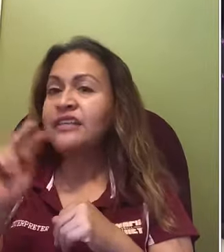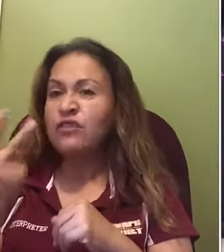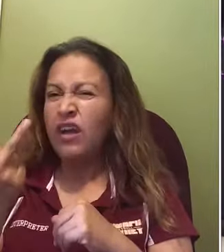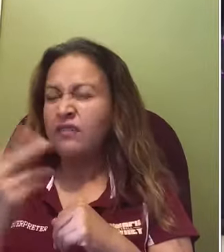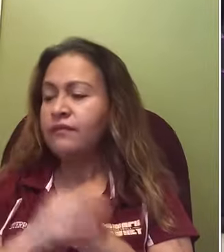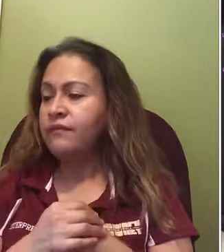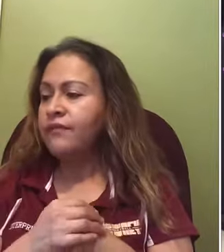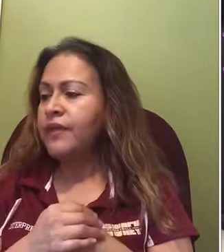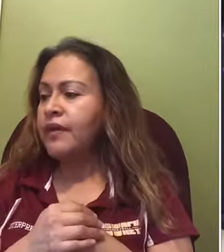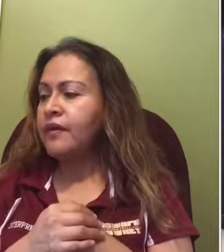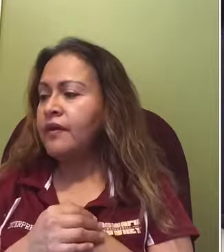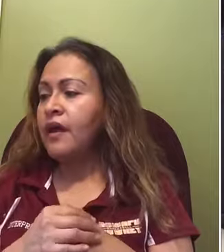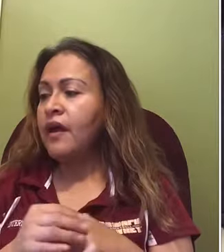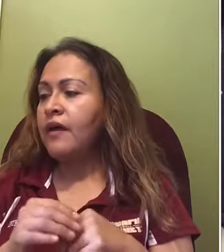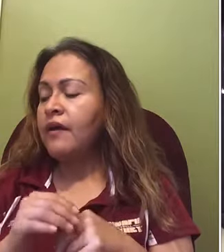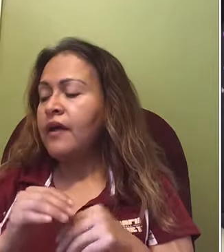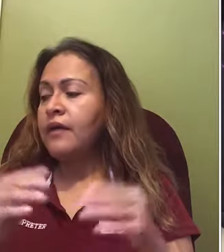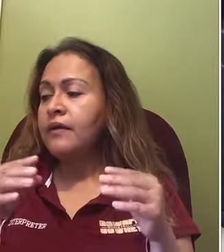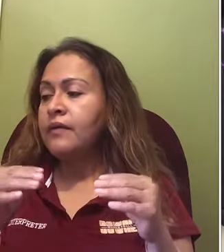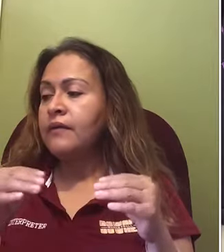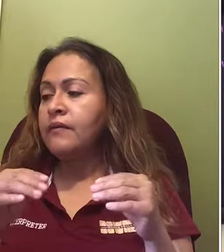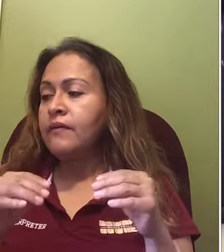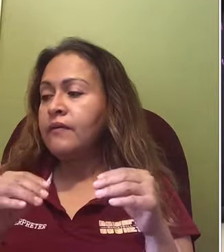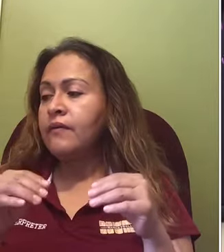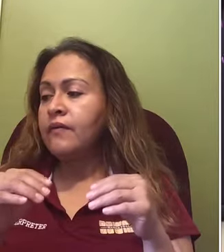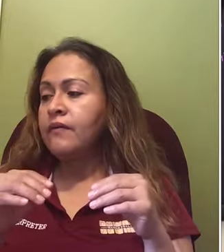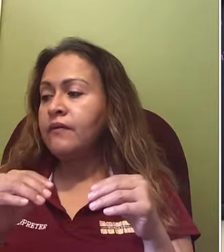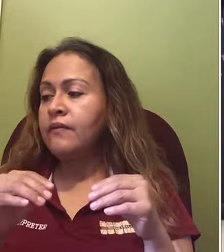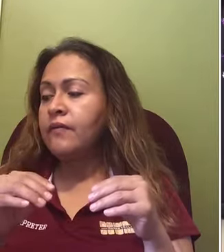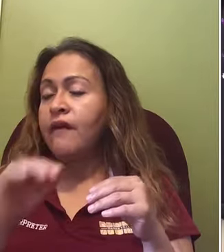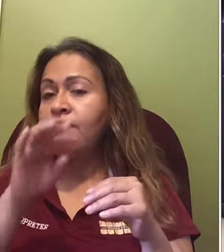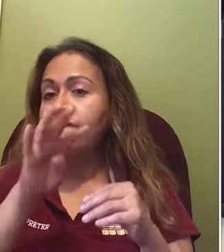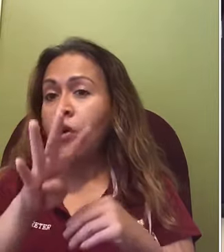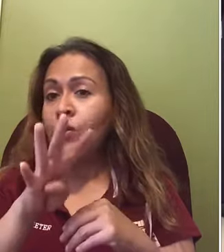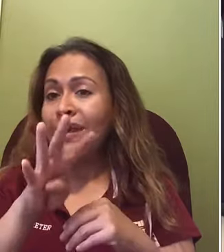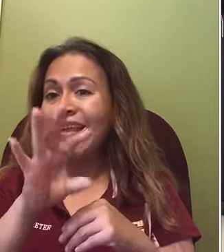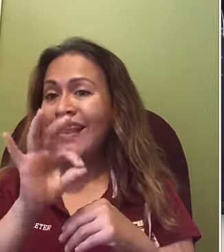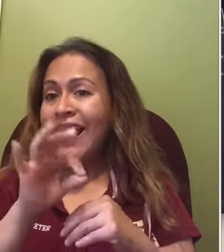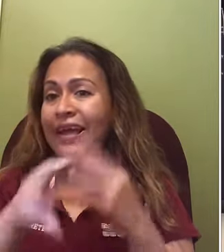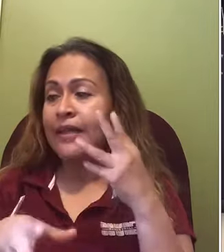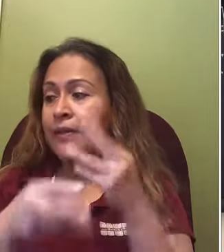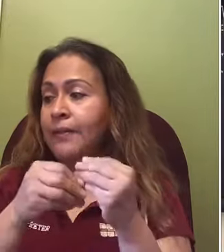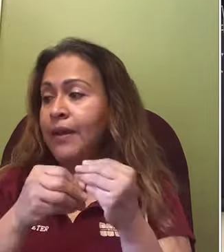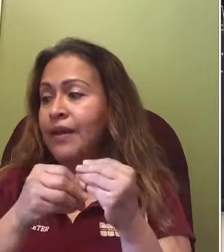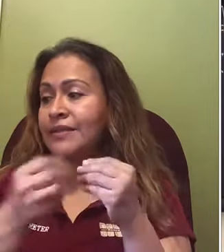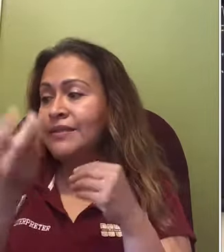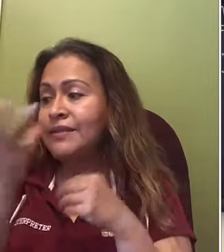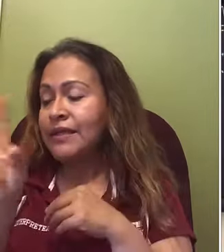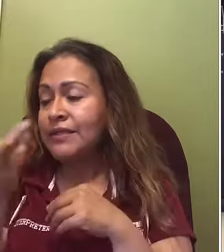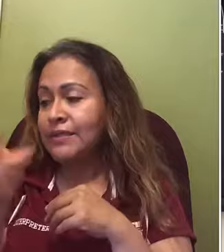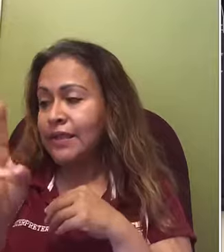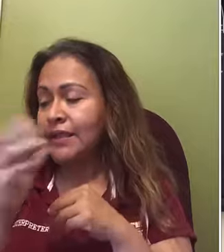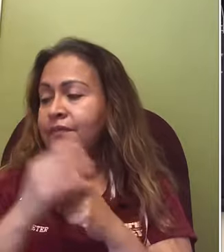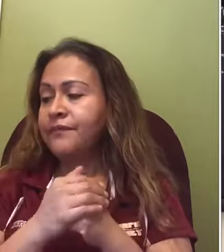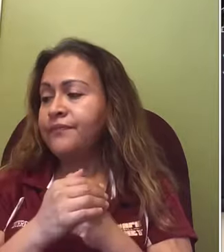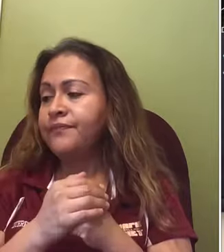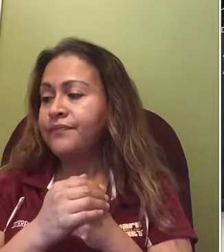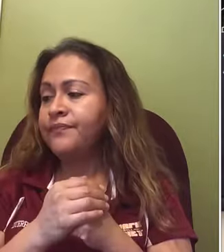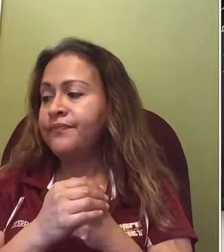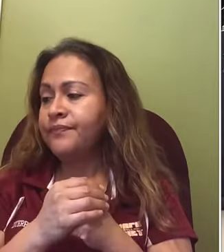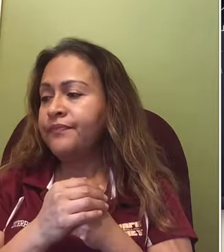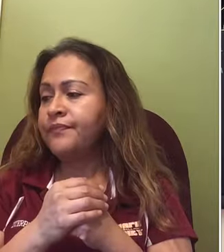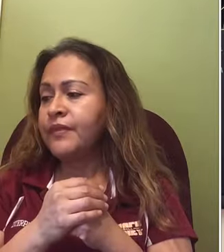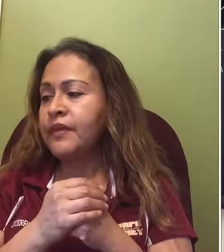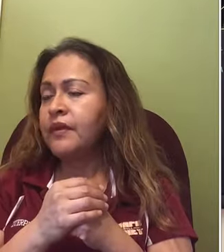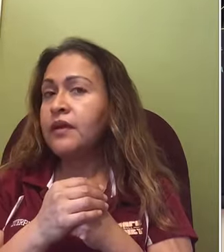is equal to 49 plus 16. 49 plus 16. Let's see, 49